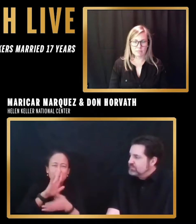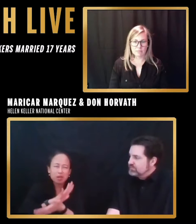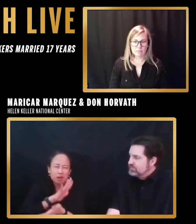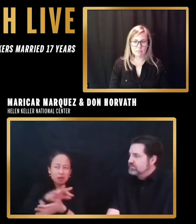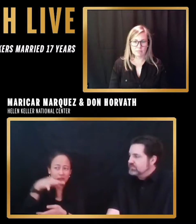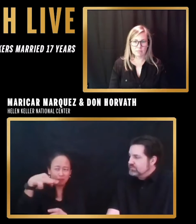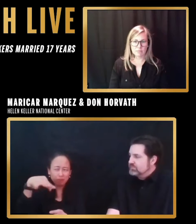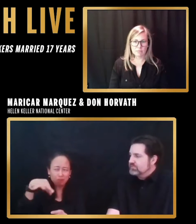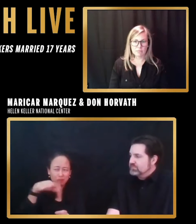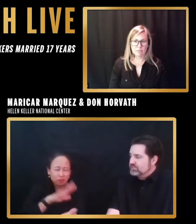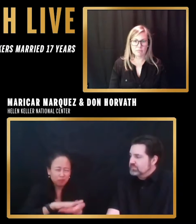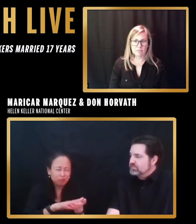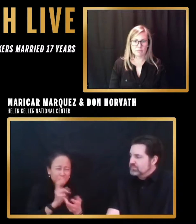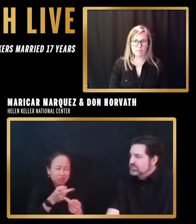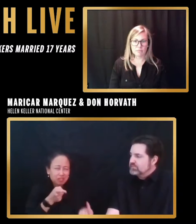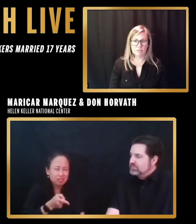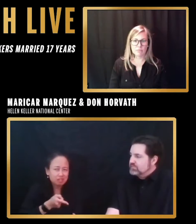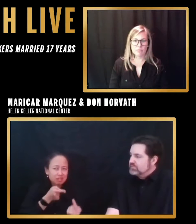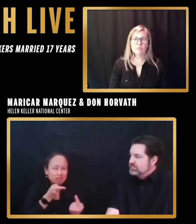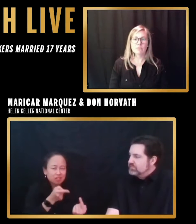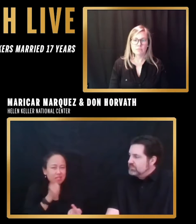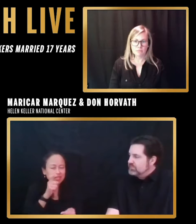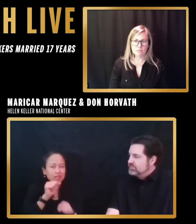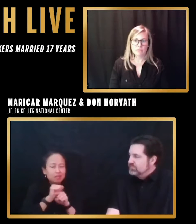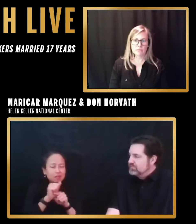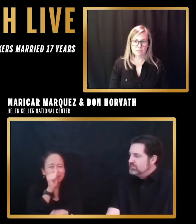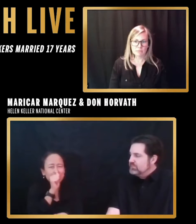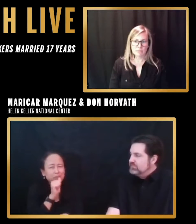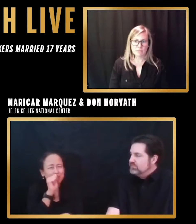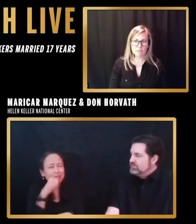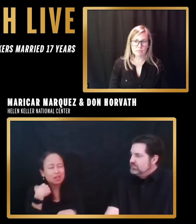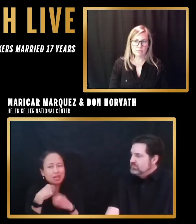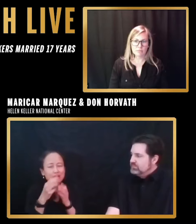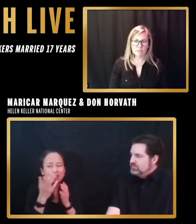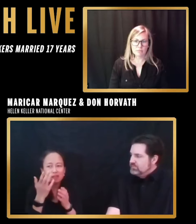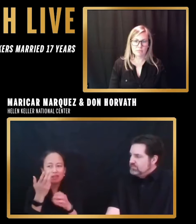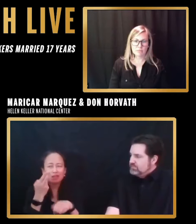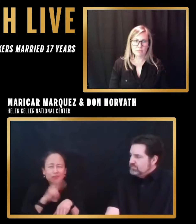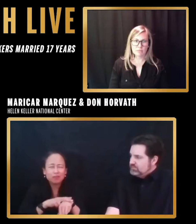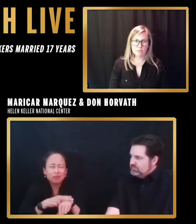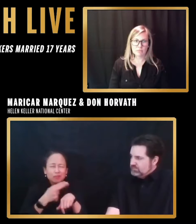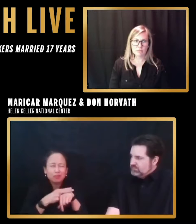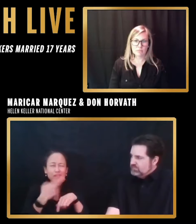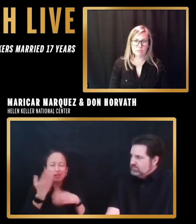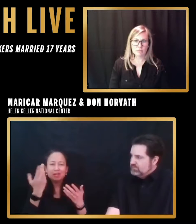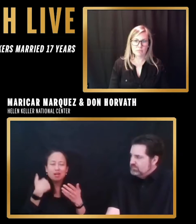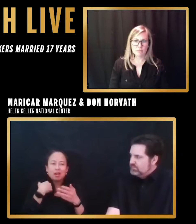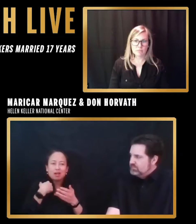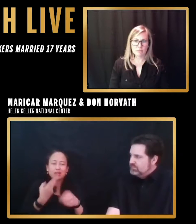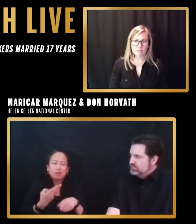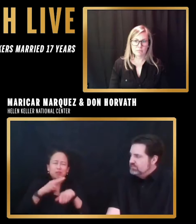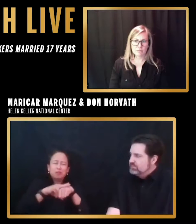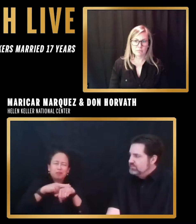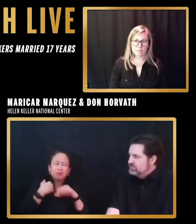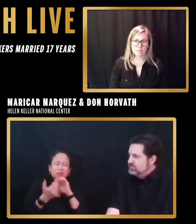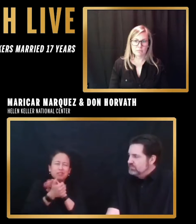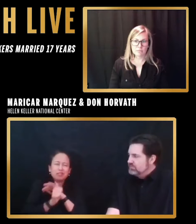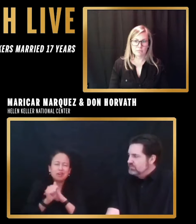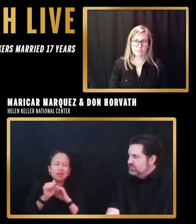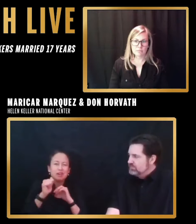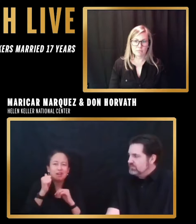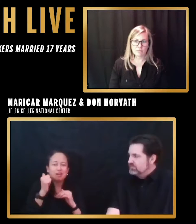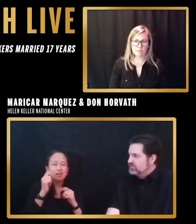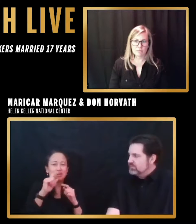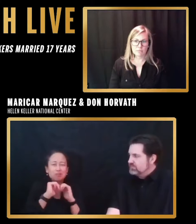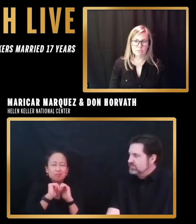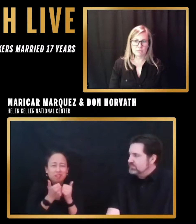your fingertips to feel characters. And it's not easy. So, and it also feels